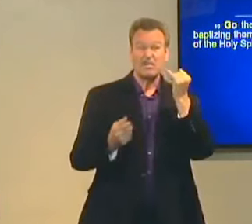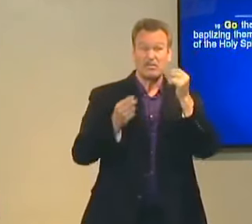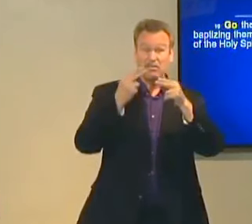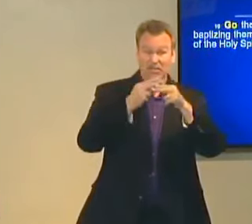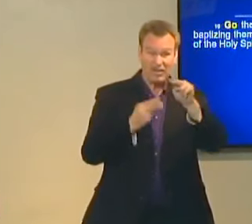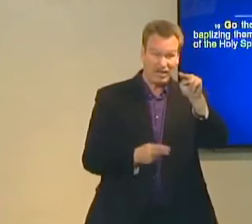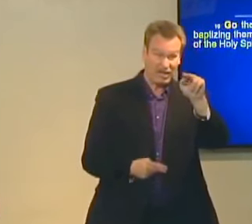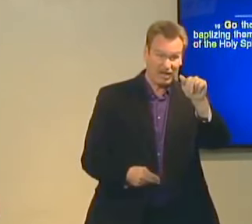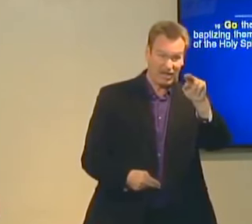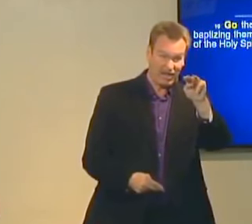is singular